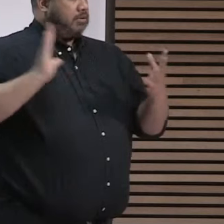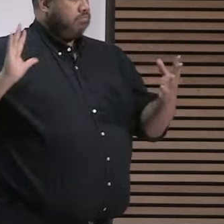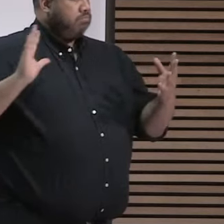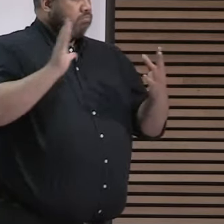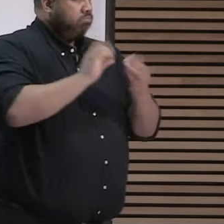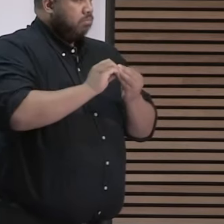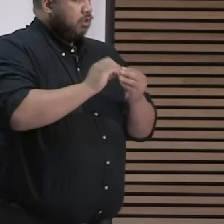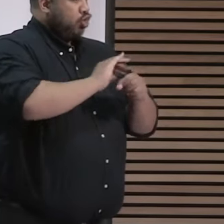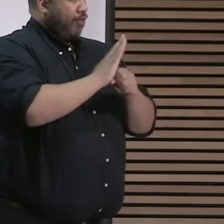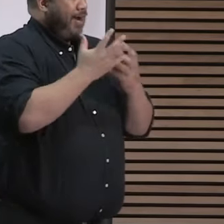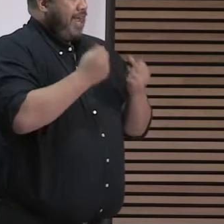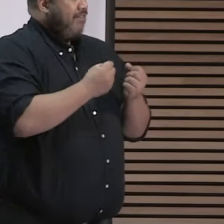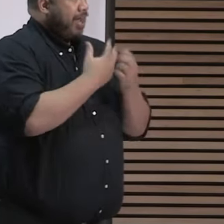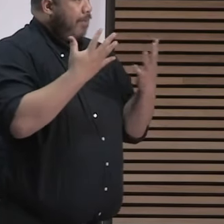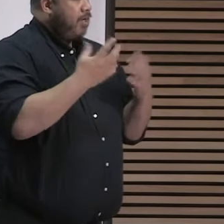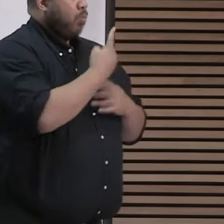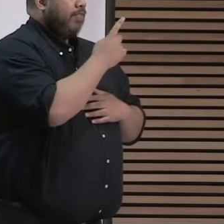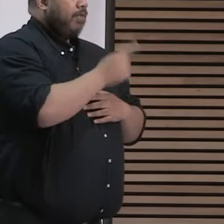cases of COVID-19 to